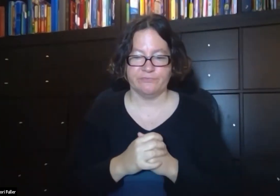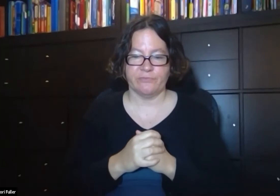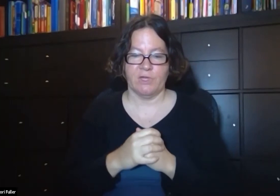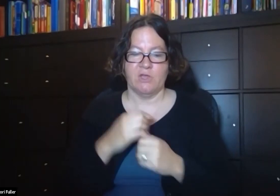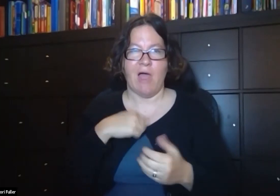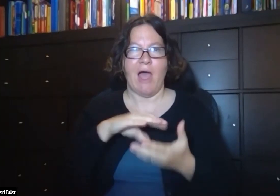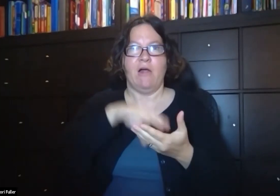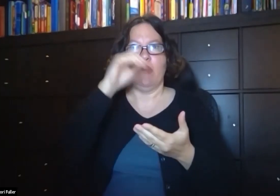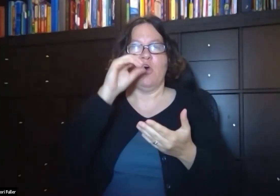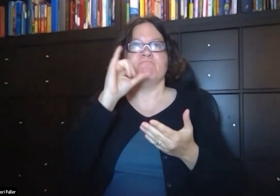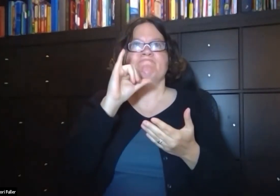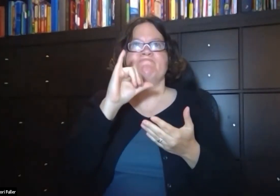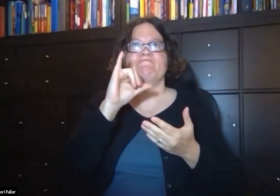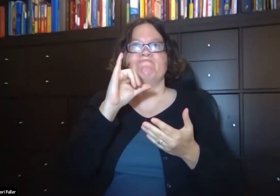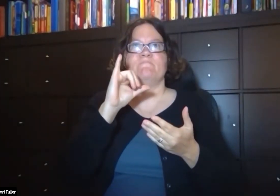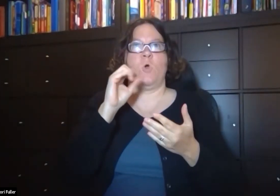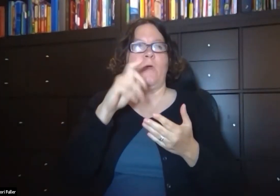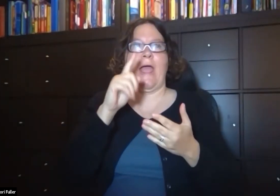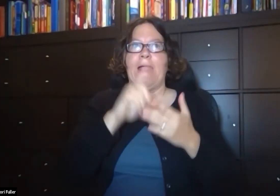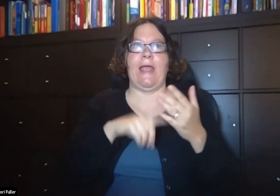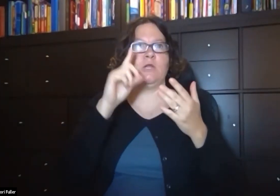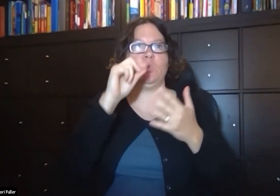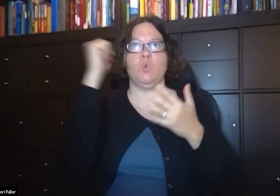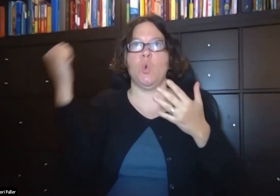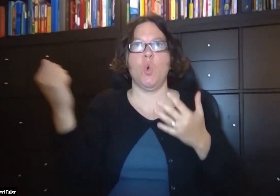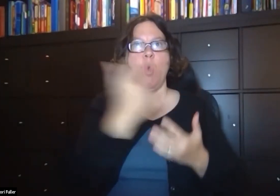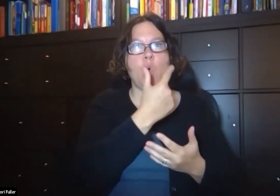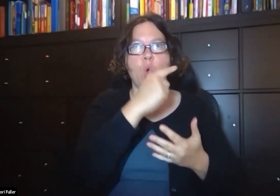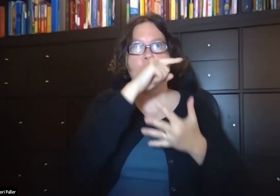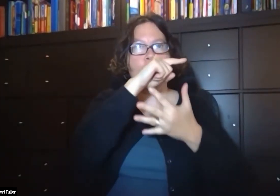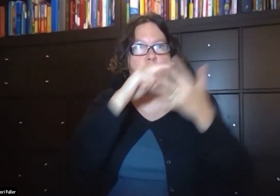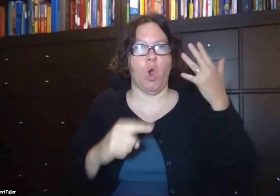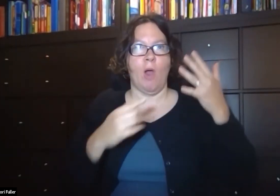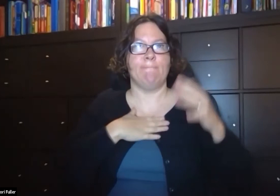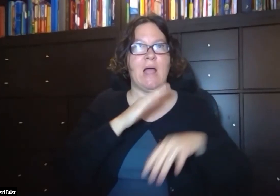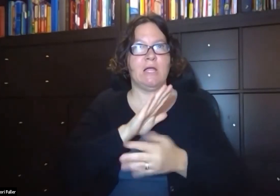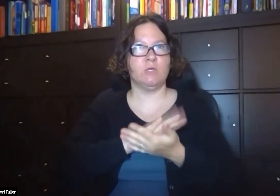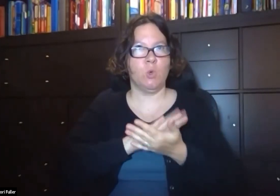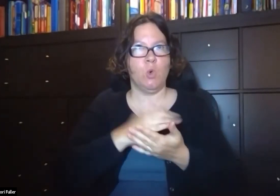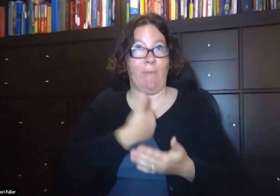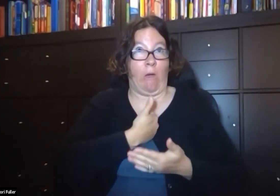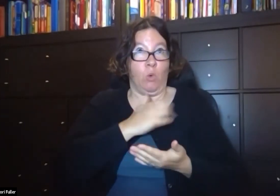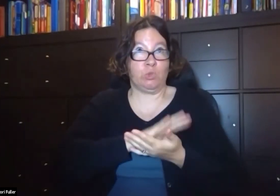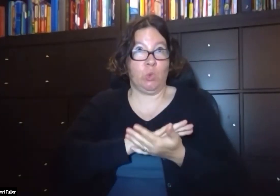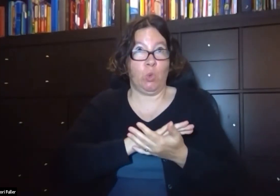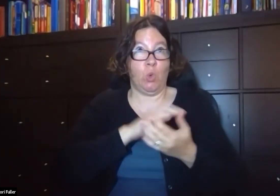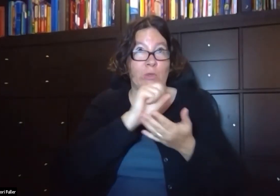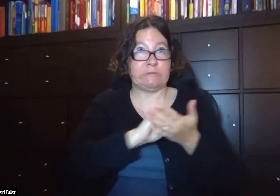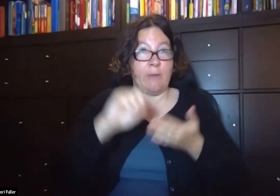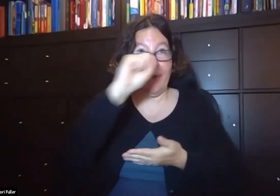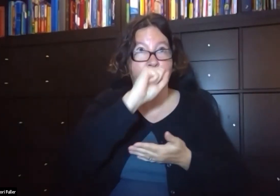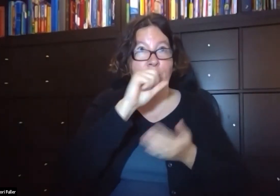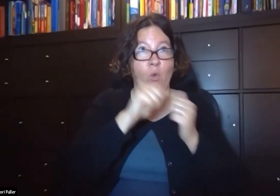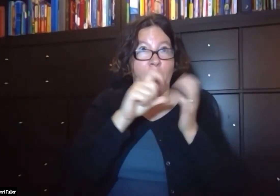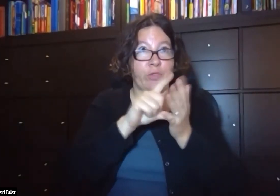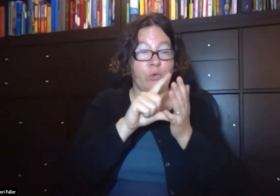What it also forced me to do was to reconsider my priorities. All right, so I realized that there are certain things